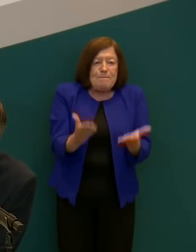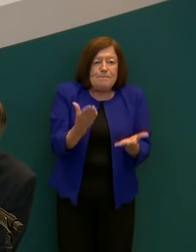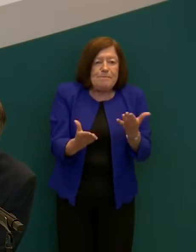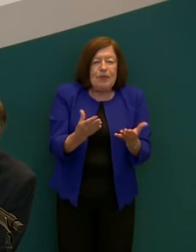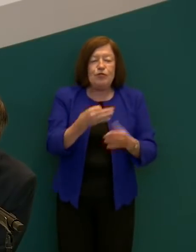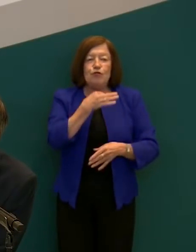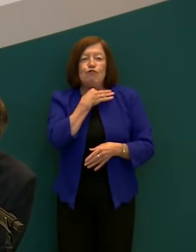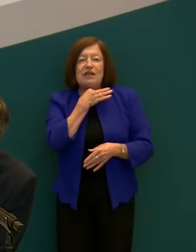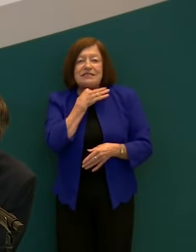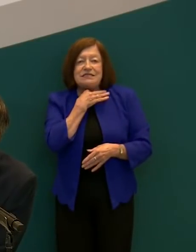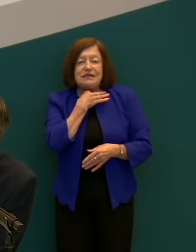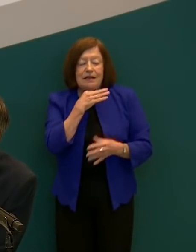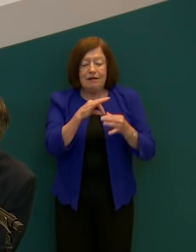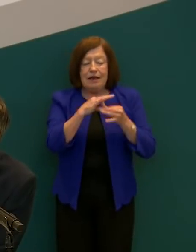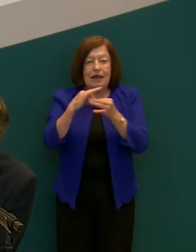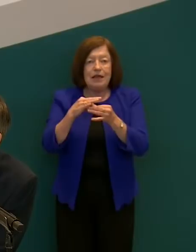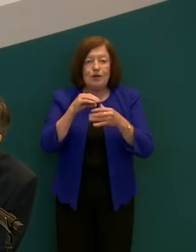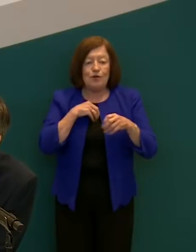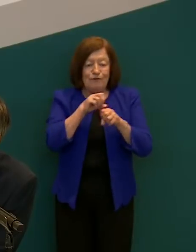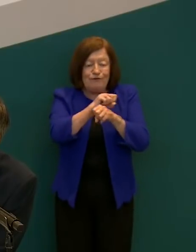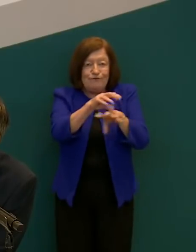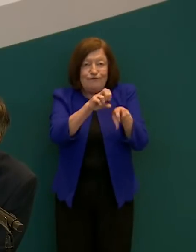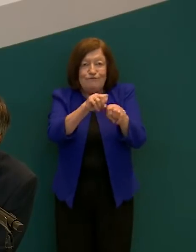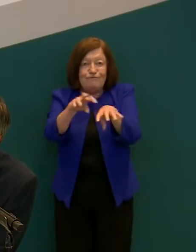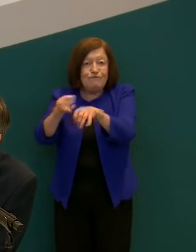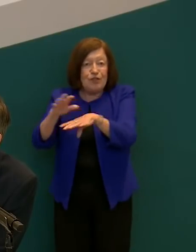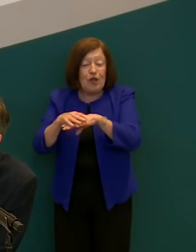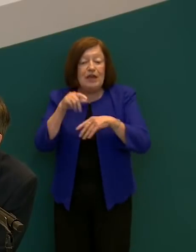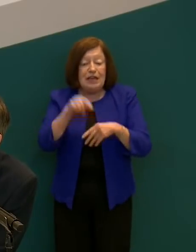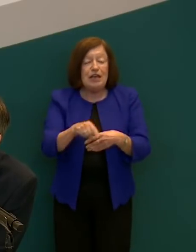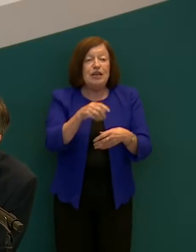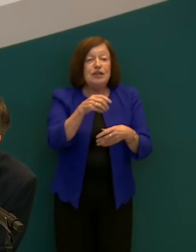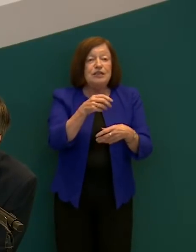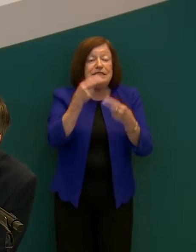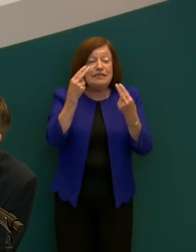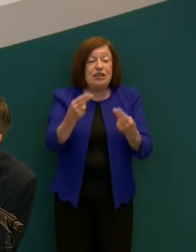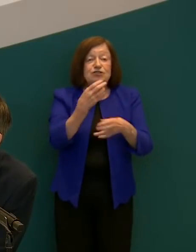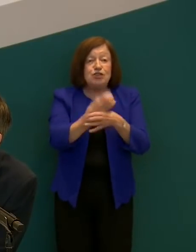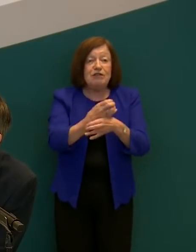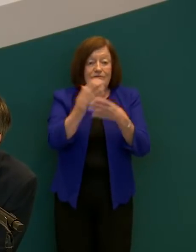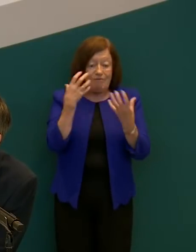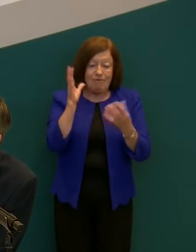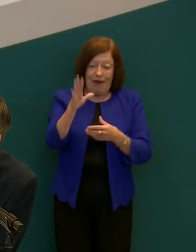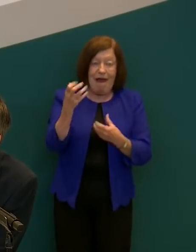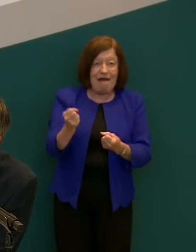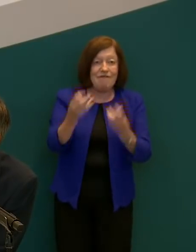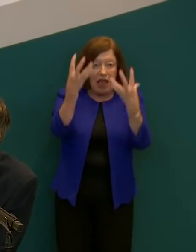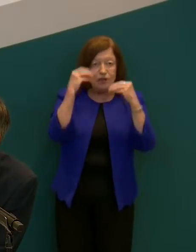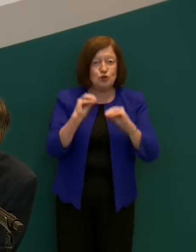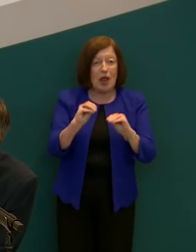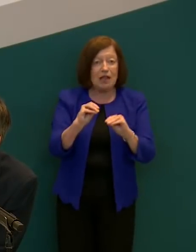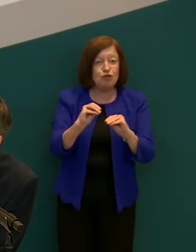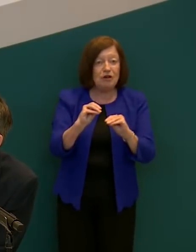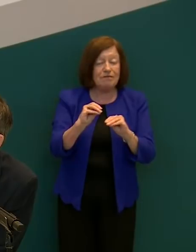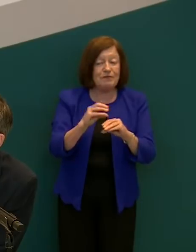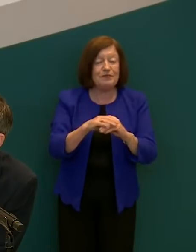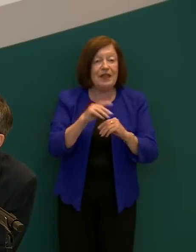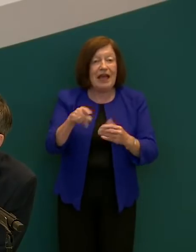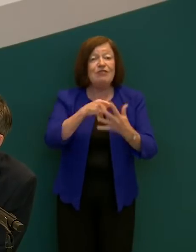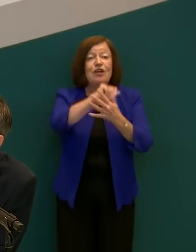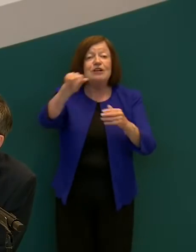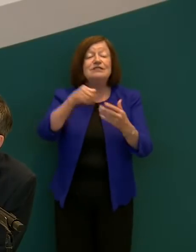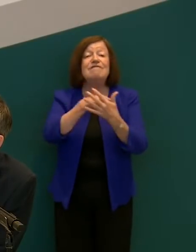the risks in relation to the infectious disease versus their needs as children and the need for educational attainment and